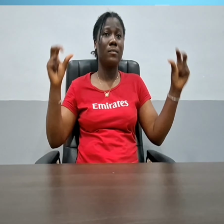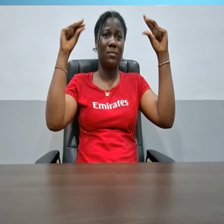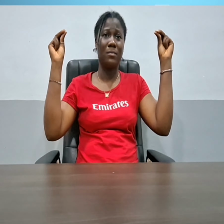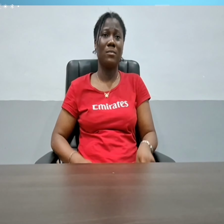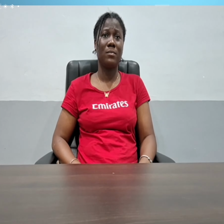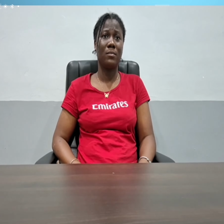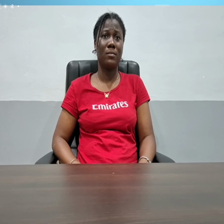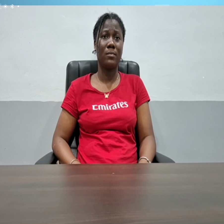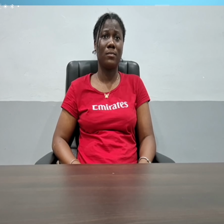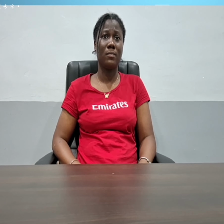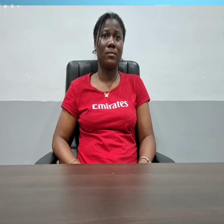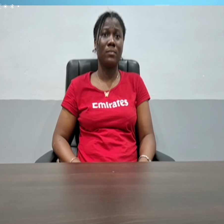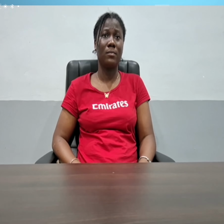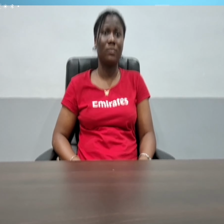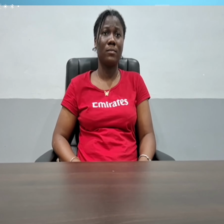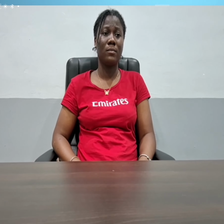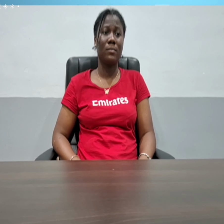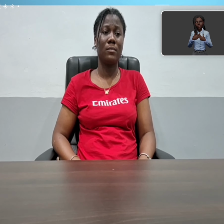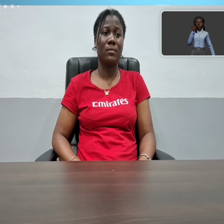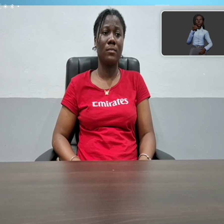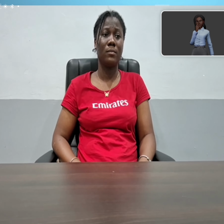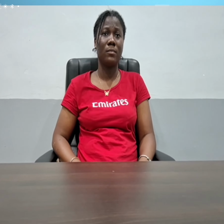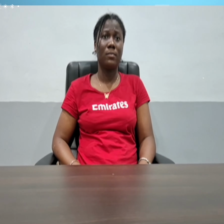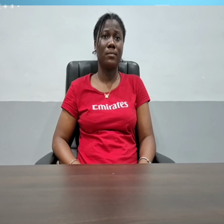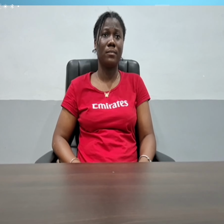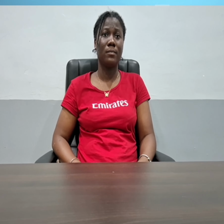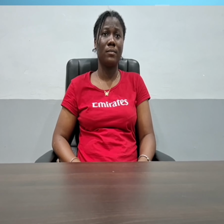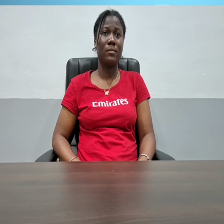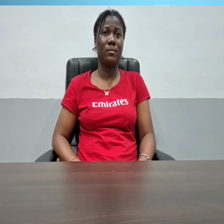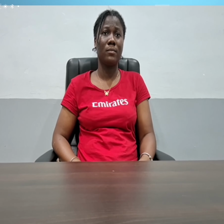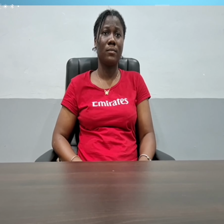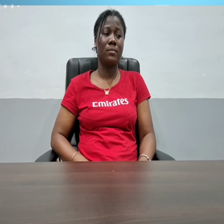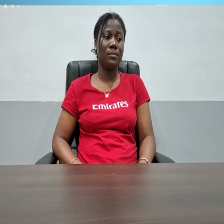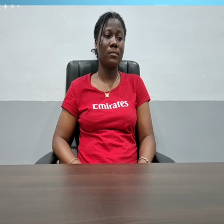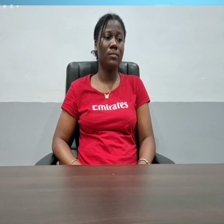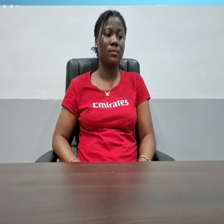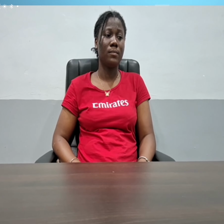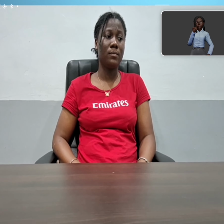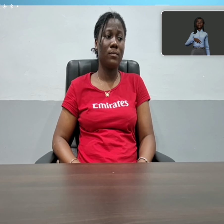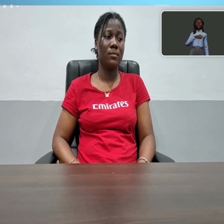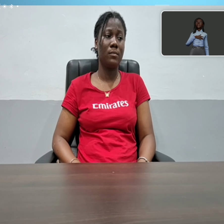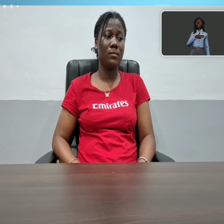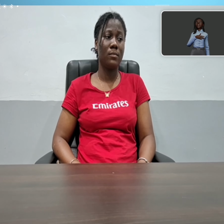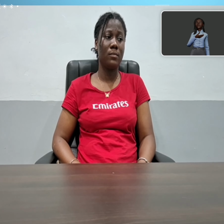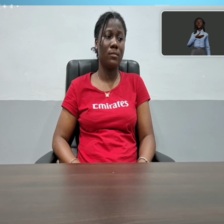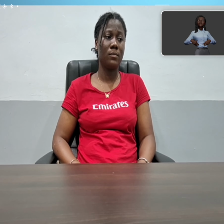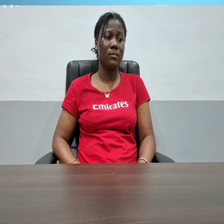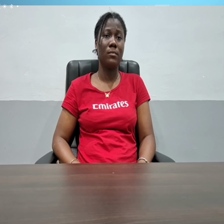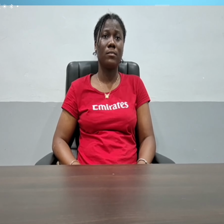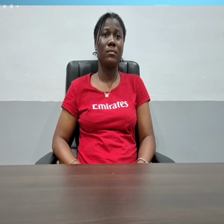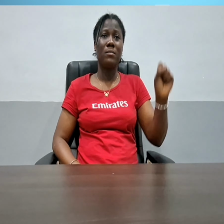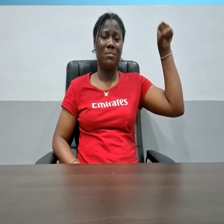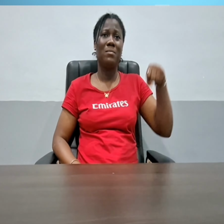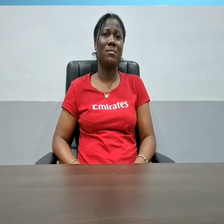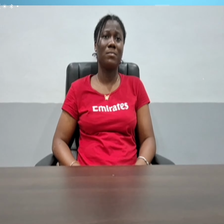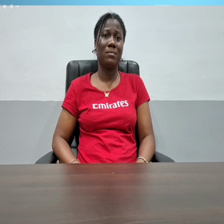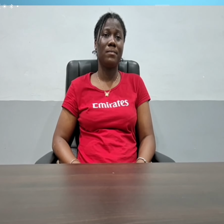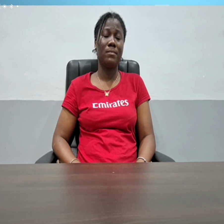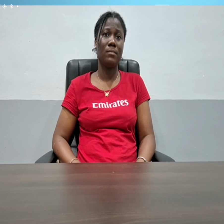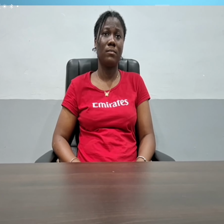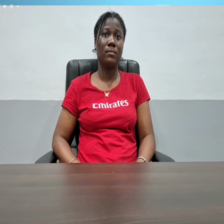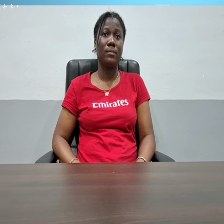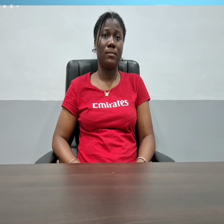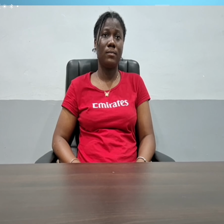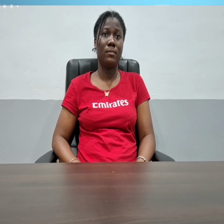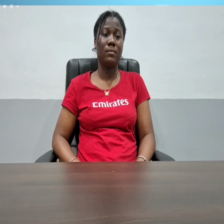agreement. Carefully noting the symptoms, the doctor advises her, "Based on what you told me, I recommend you go to the lab for a